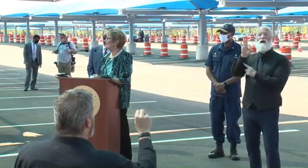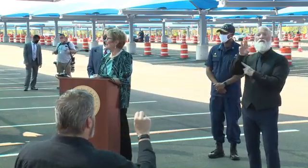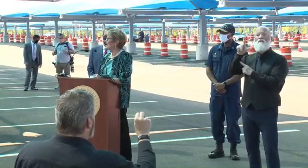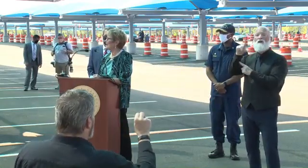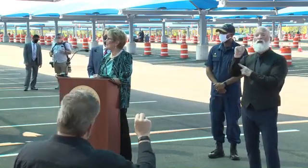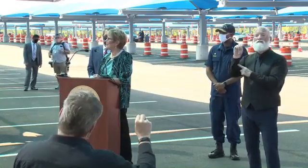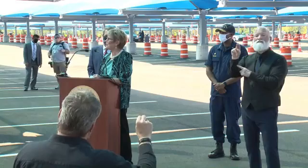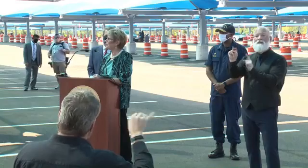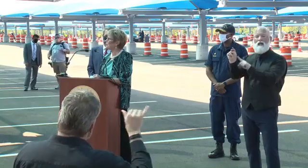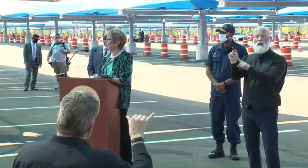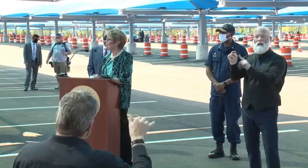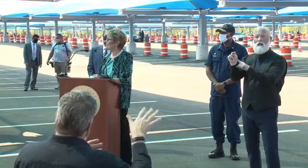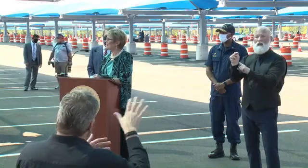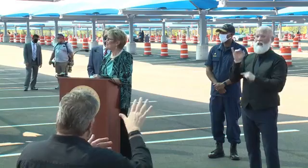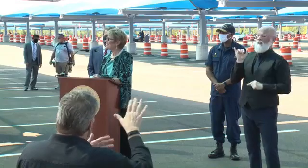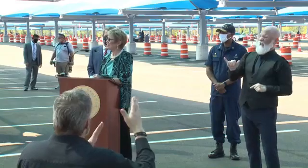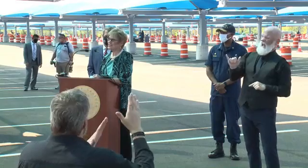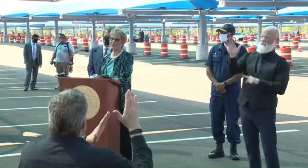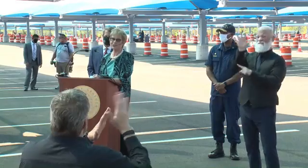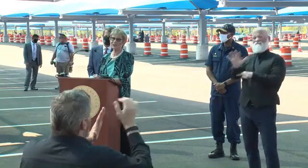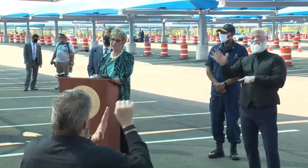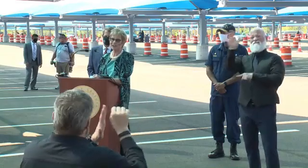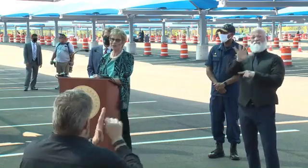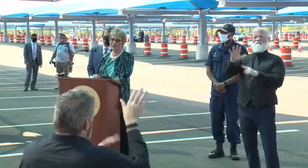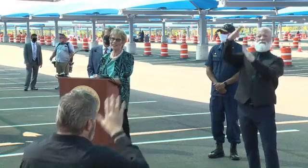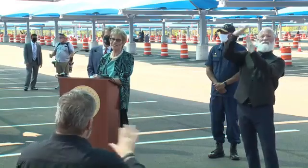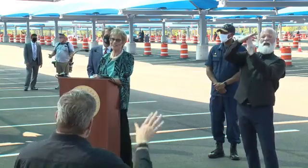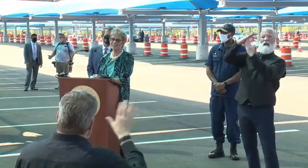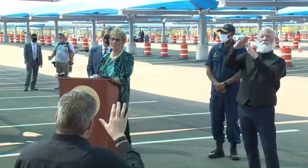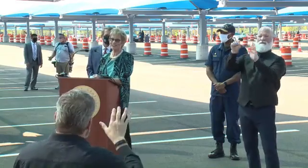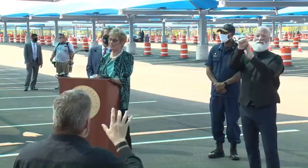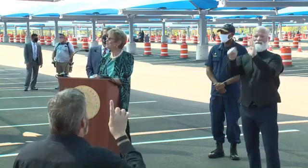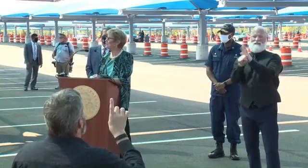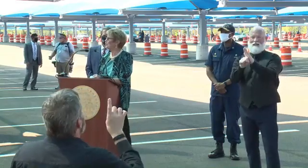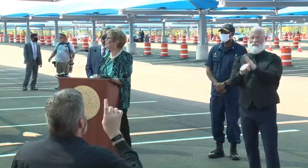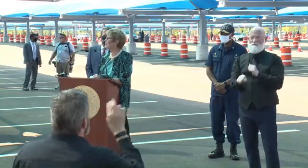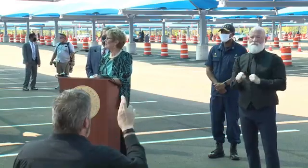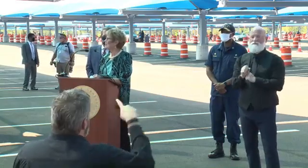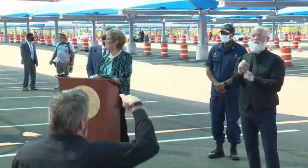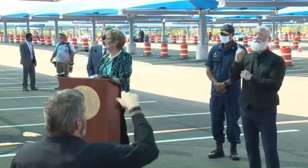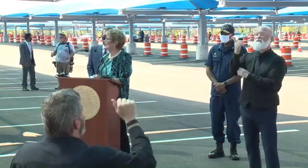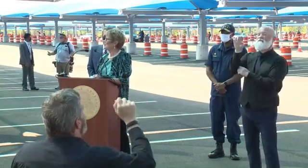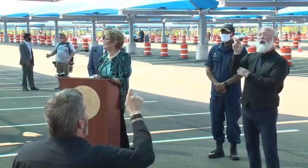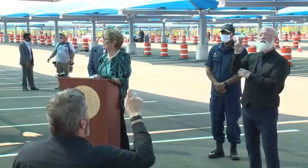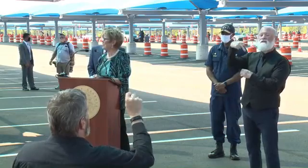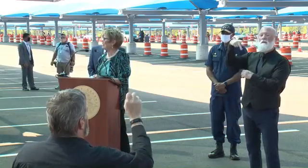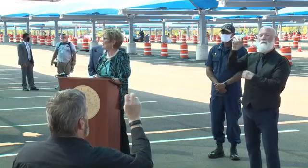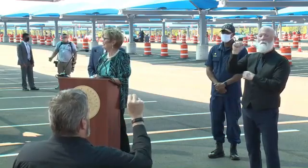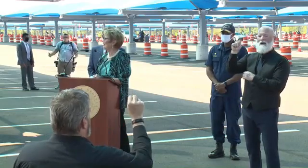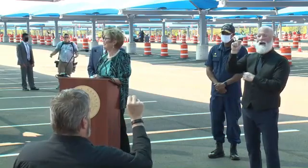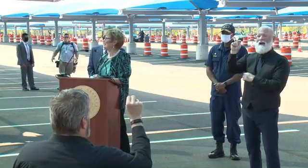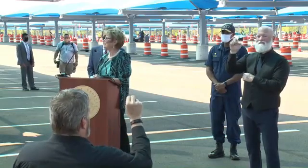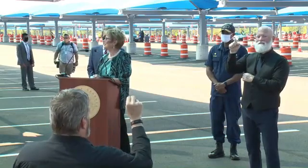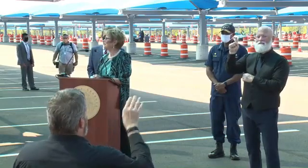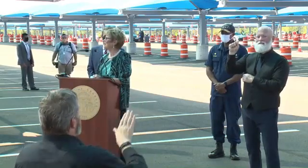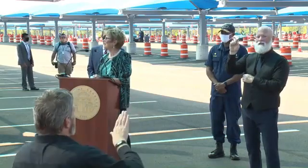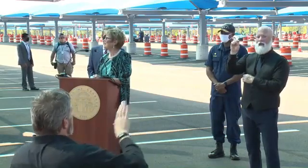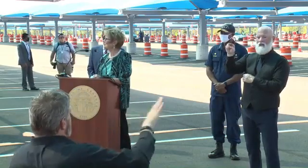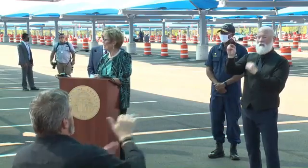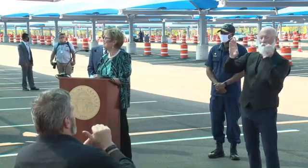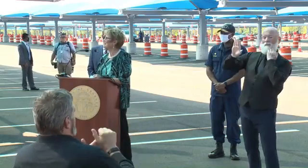state. And I think part of that is certainly Dr. Paxton's leadership as she came in